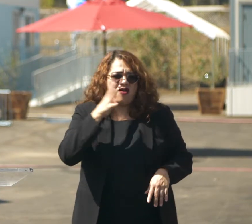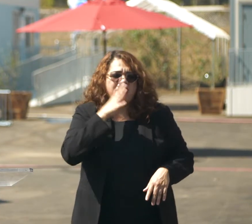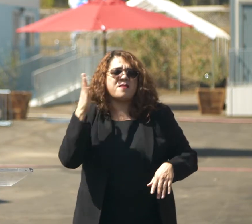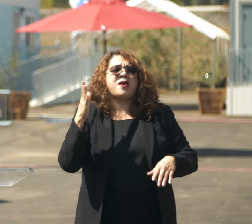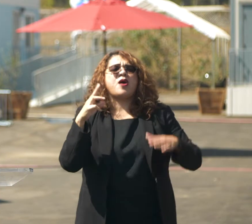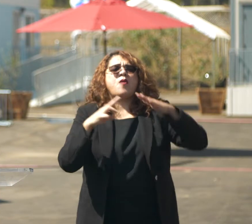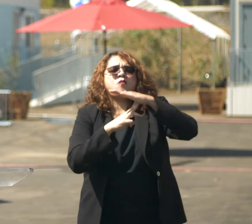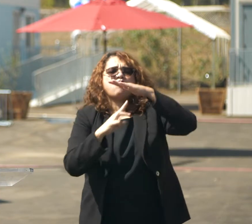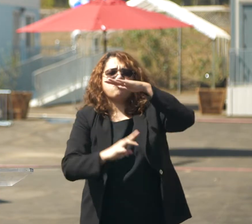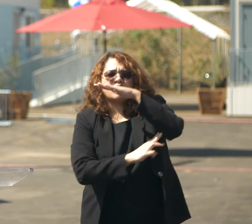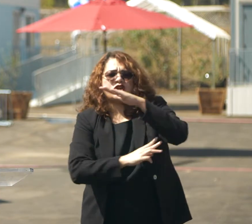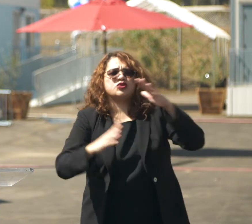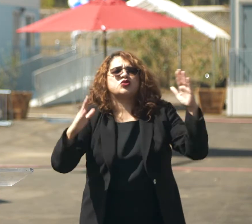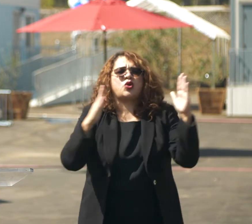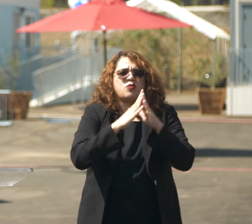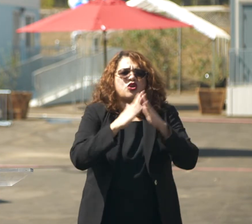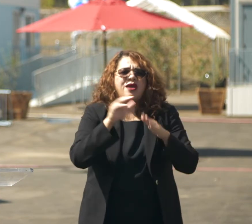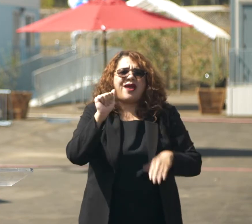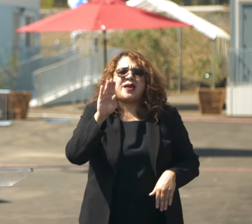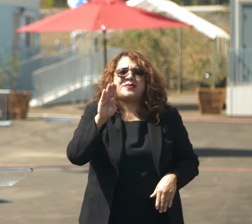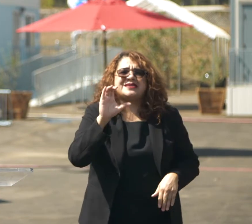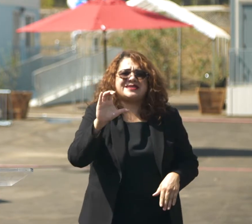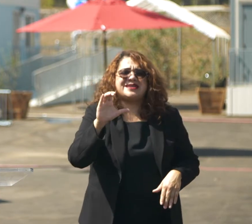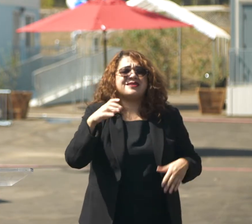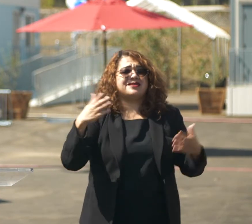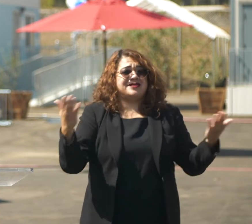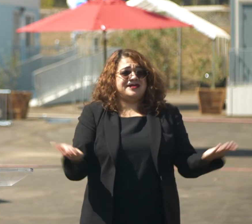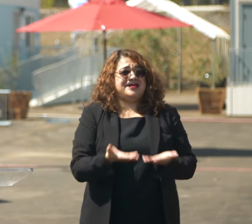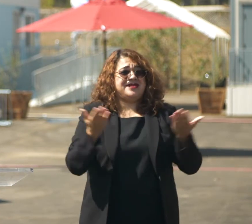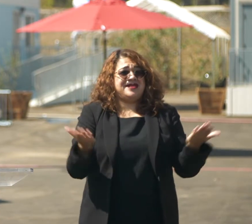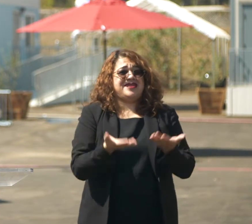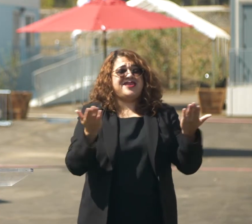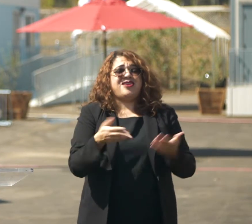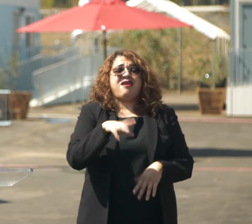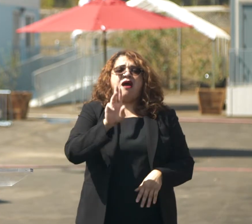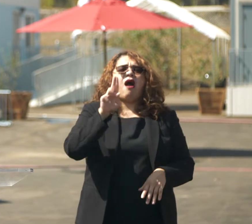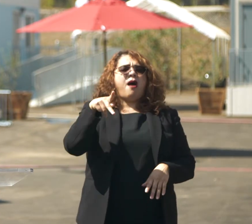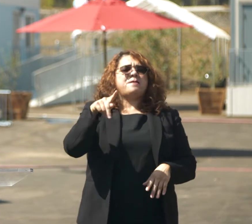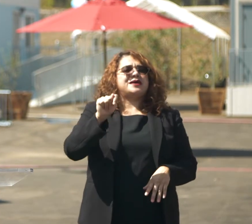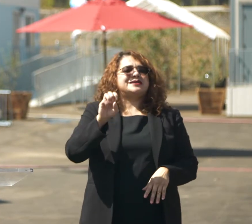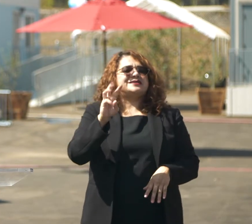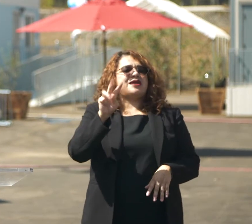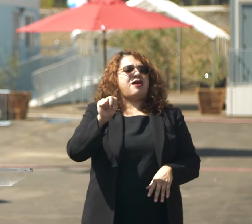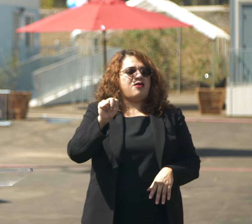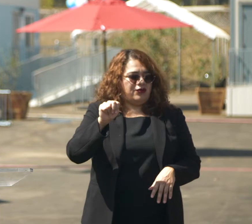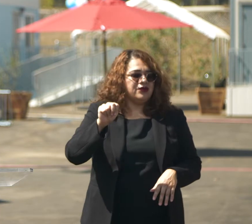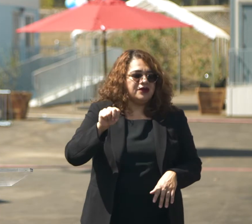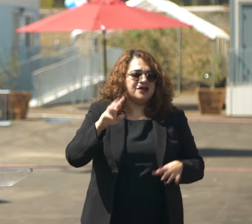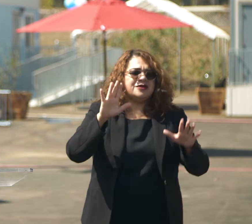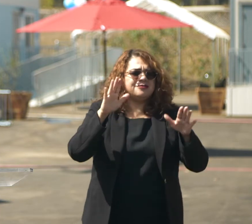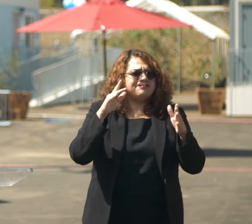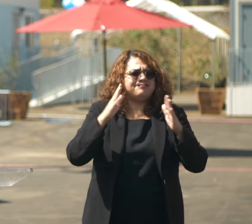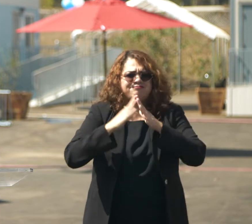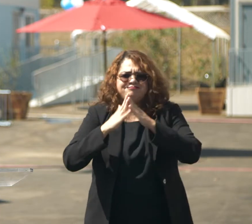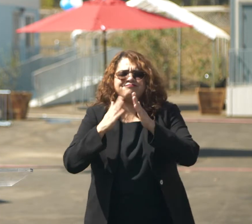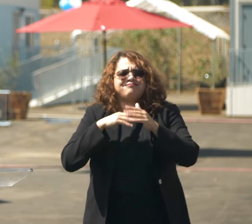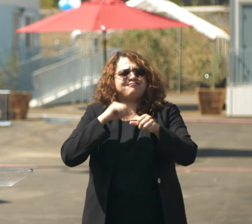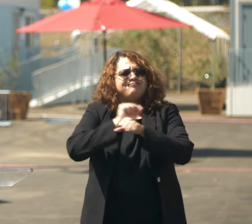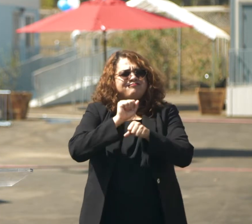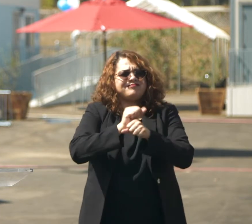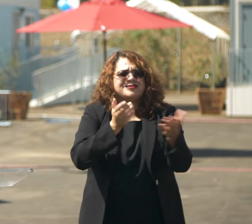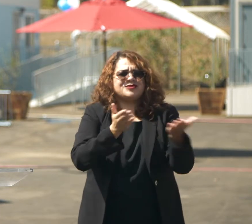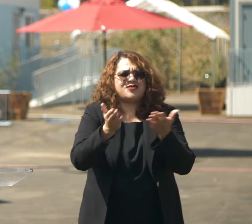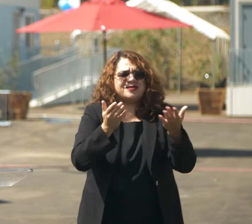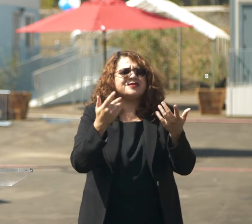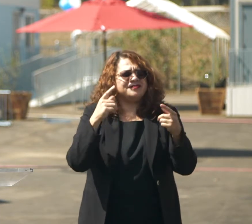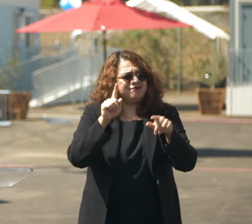community right here in Uptown for quite some time. And as Mayor Garcia mentioned, the City Council approved